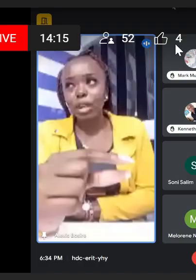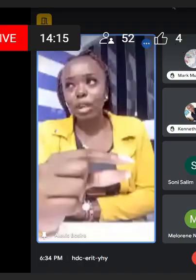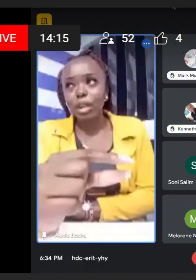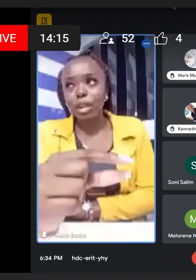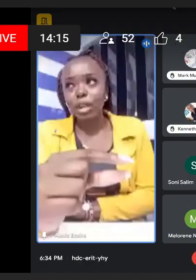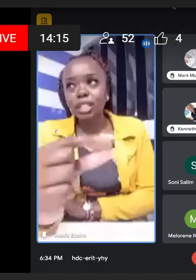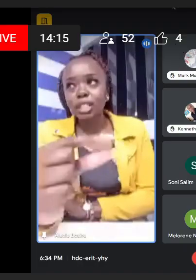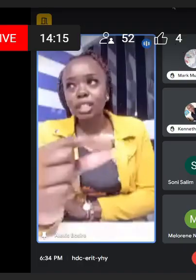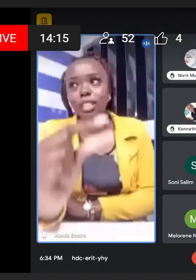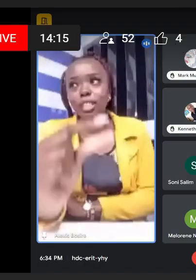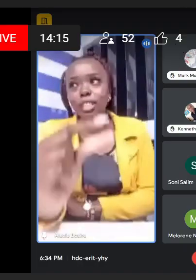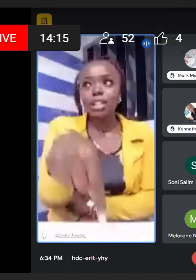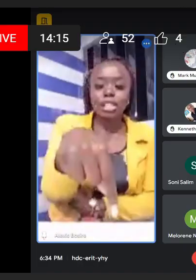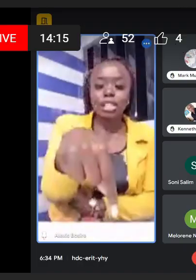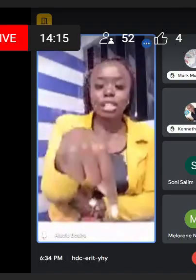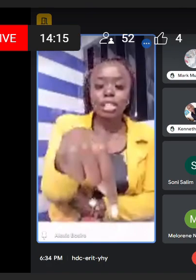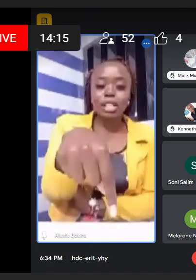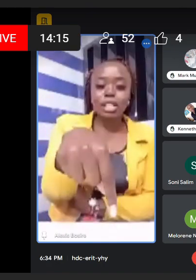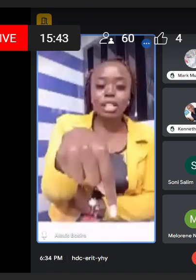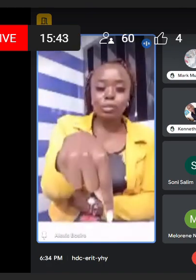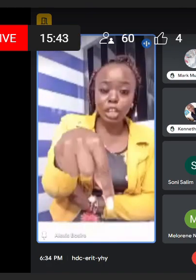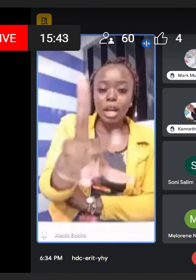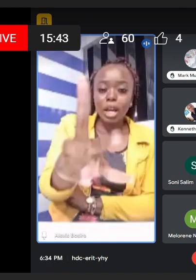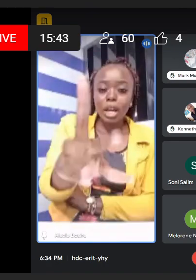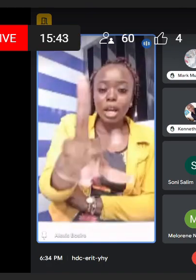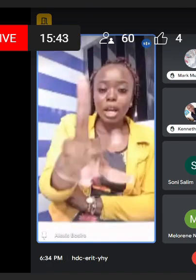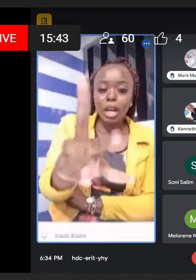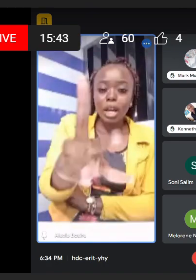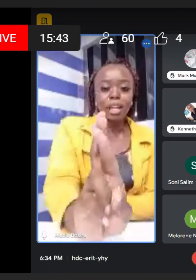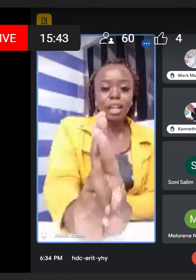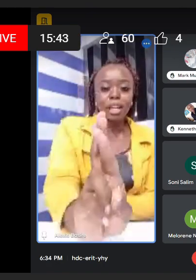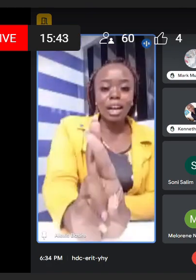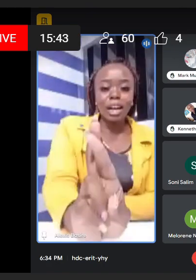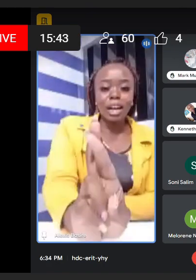but facing down. Q,